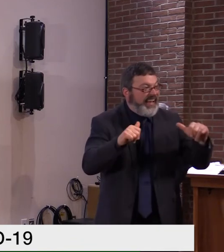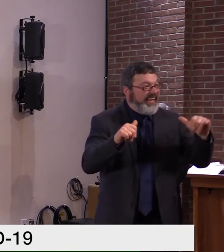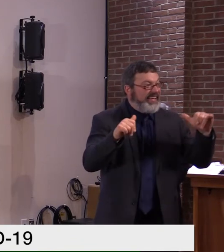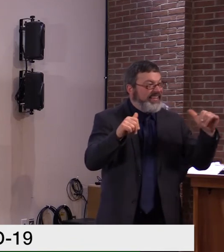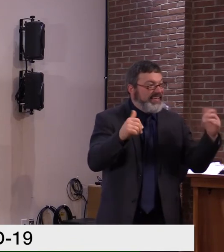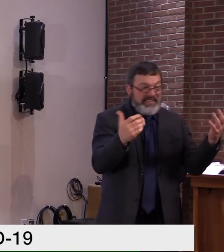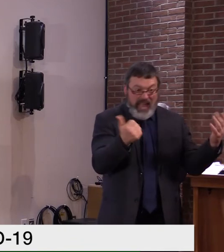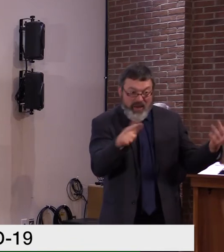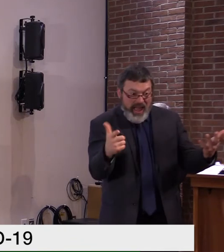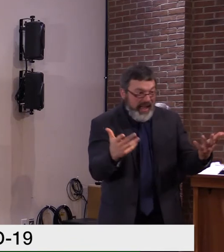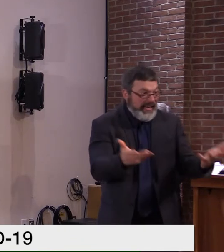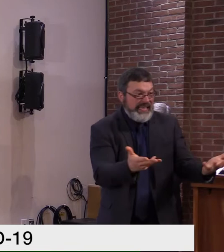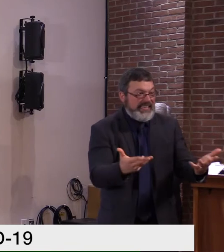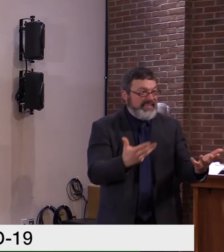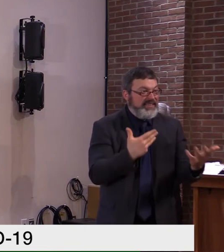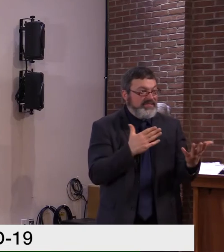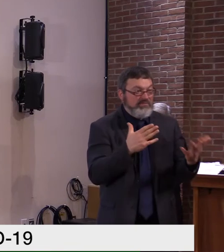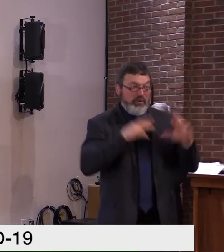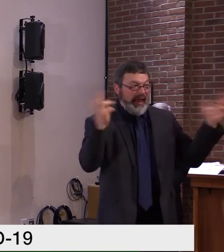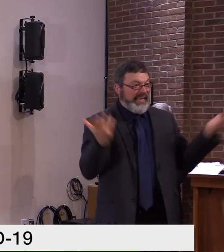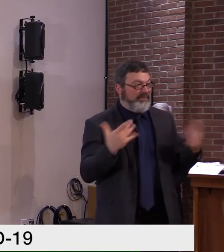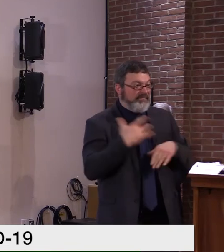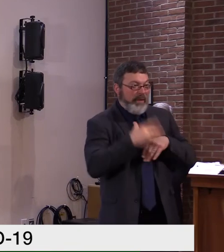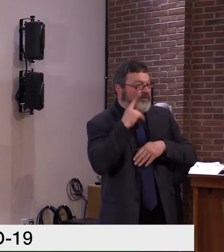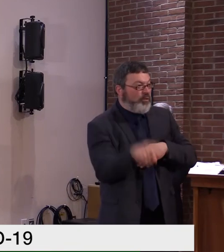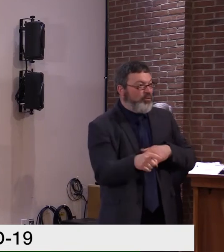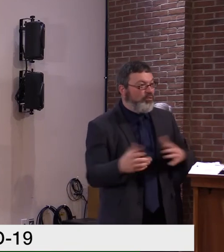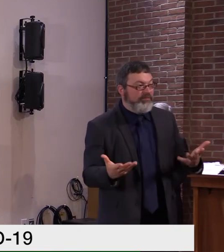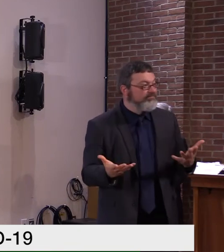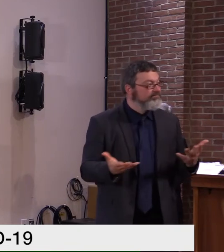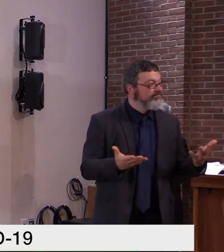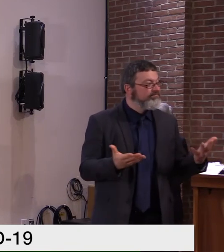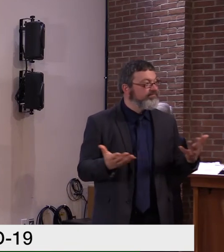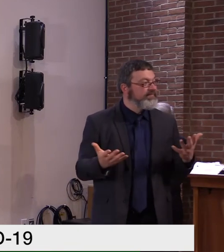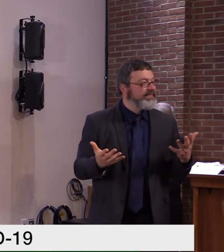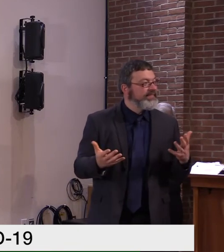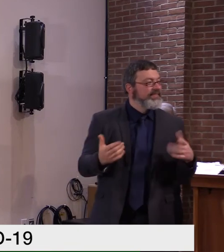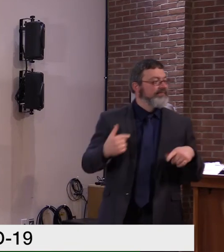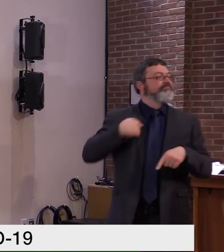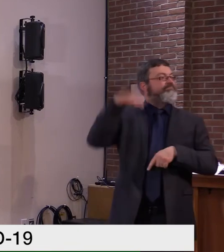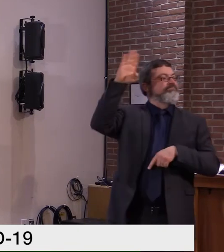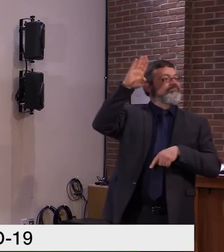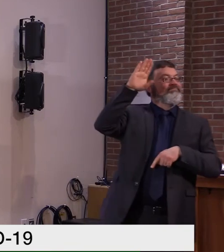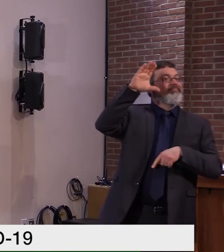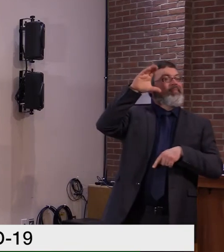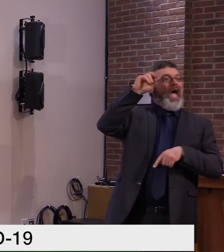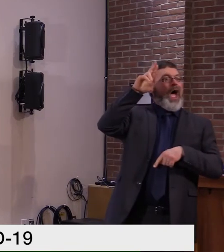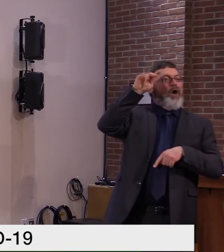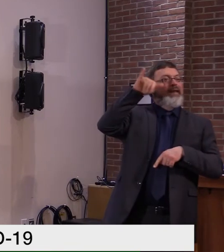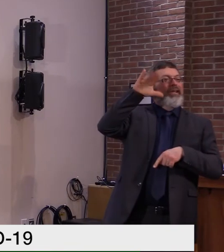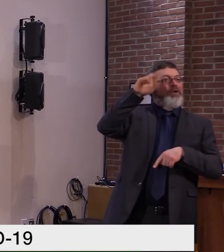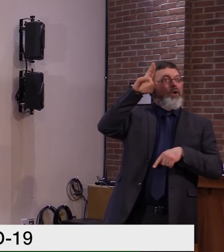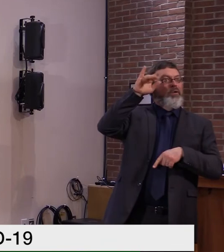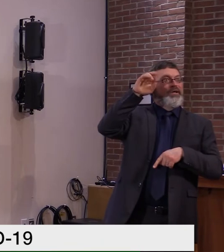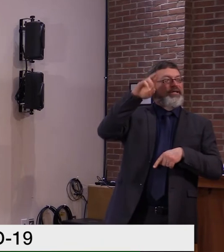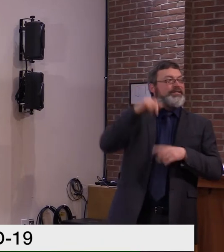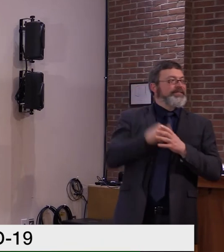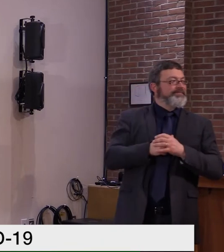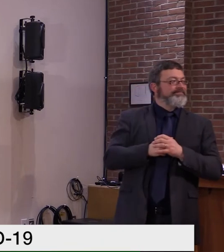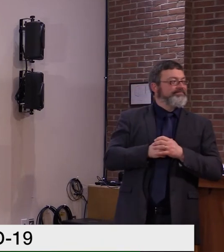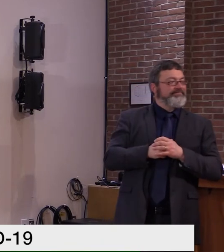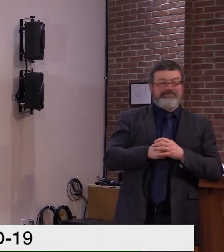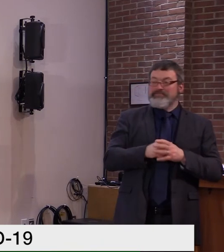Go ahead. Hi, Rebecca. This is Greg from the County Courier. Hey, Greg. So I was waiting because Dr. Levine is not back, and I believe your questions are for